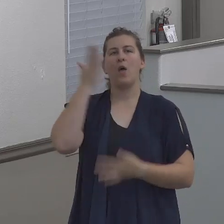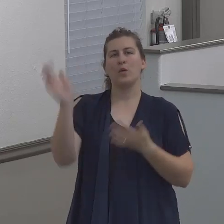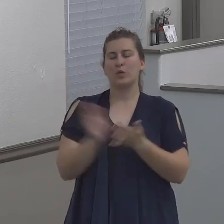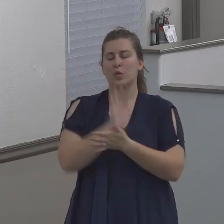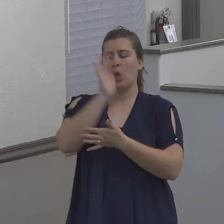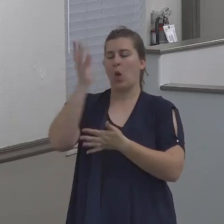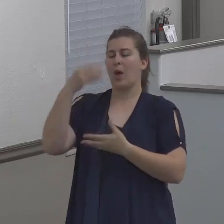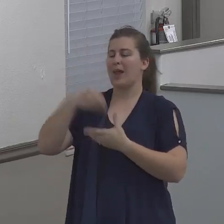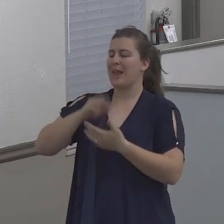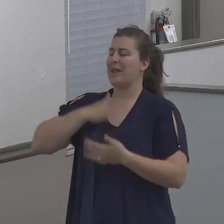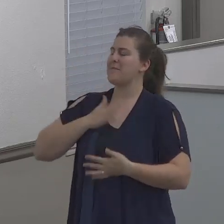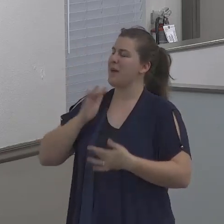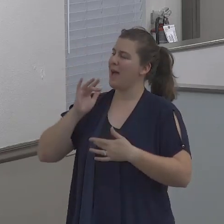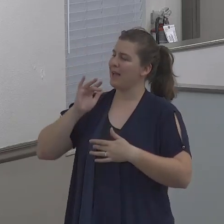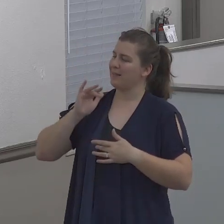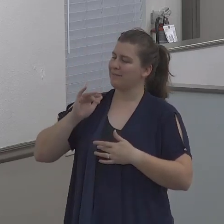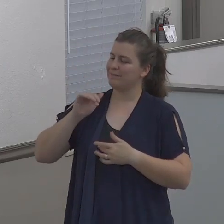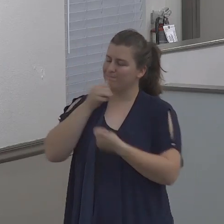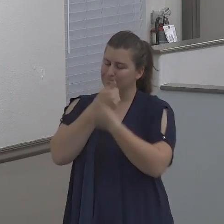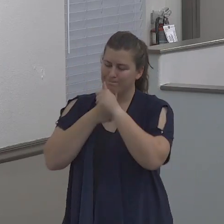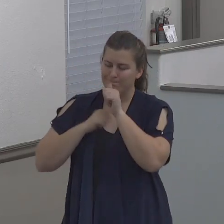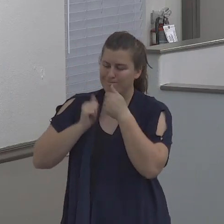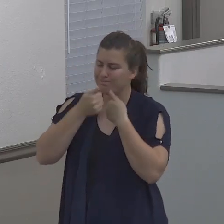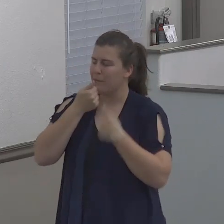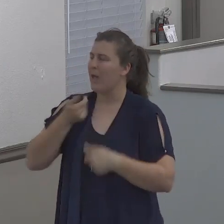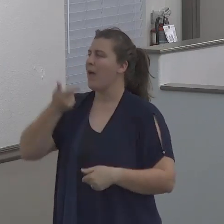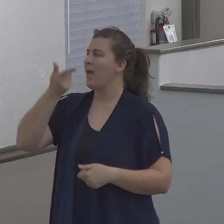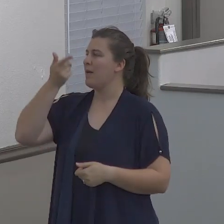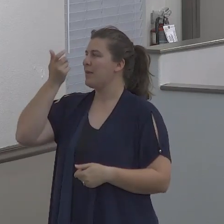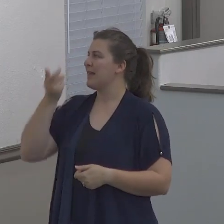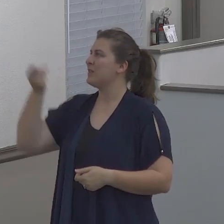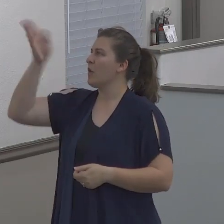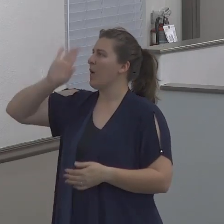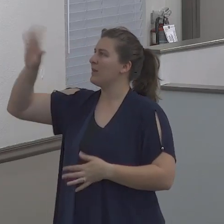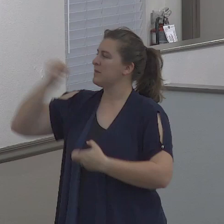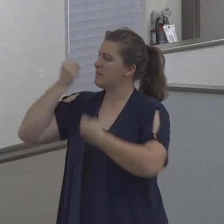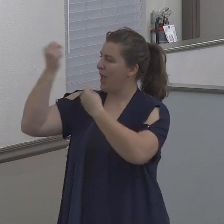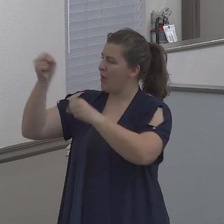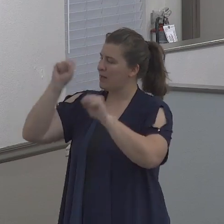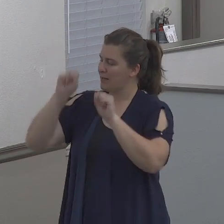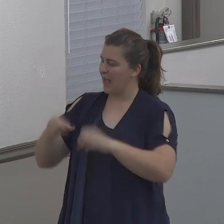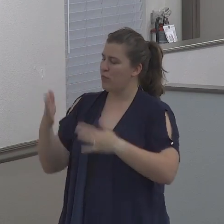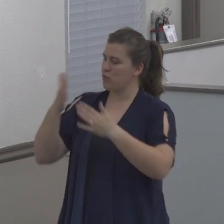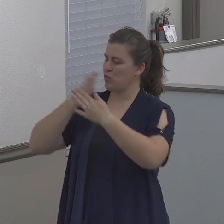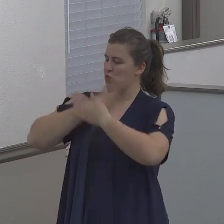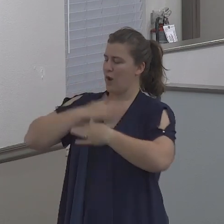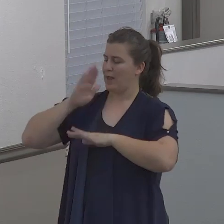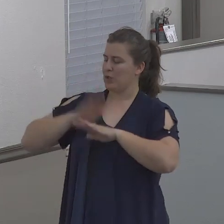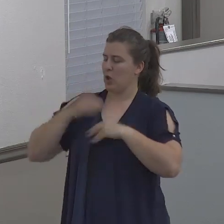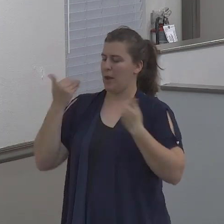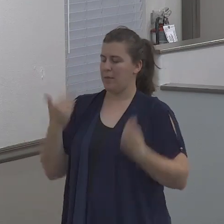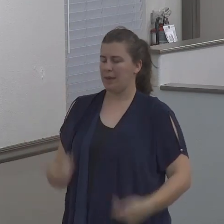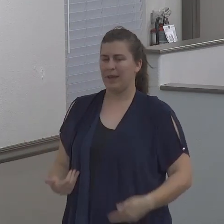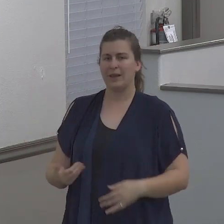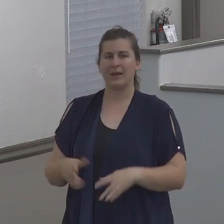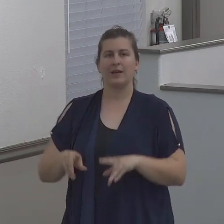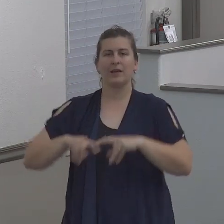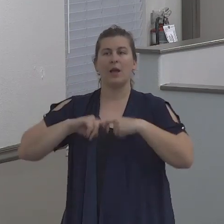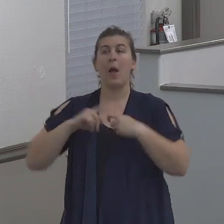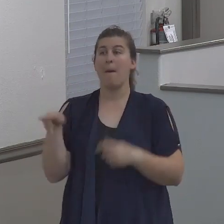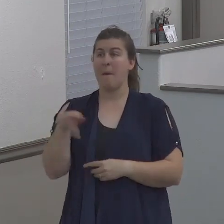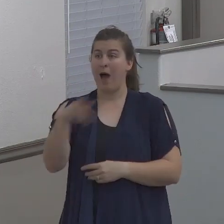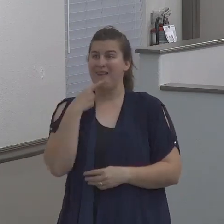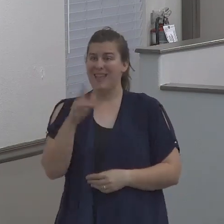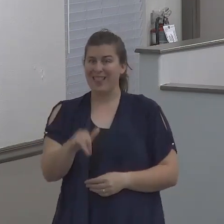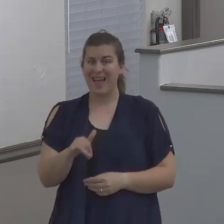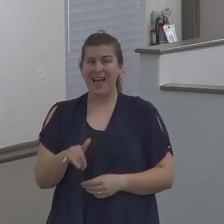Most gladly, therefore, will I rather glory, Paul said, in my infirmities, that the power of Christ may rest upon me. And